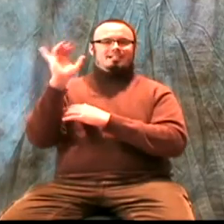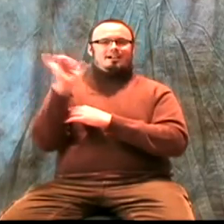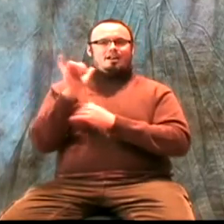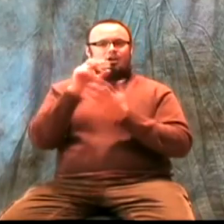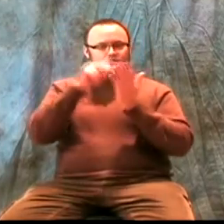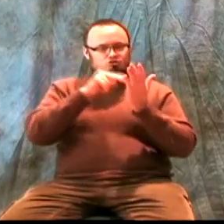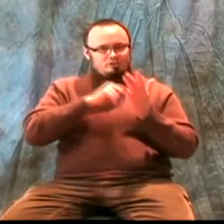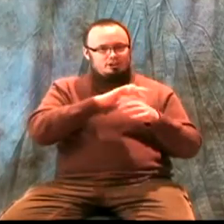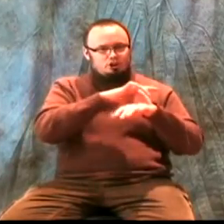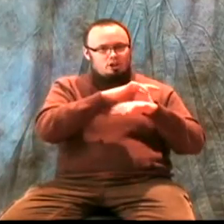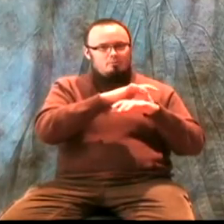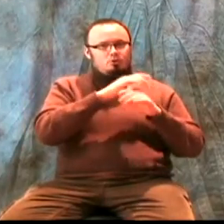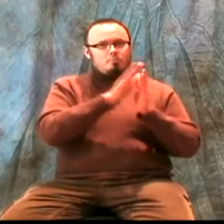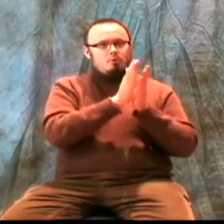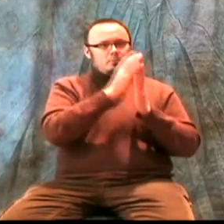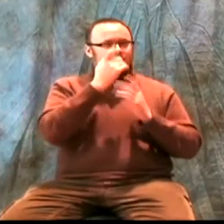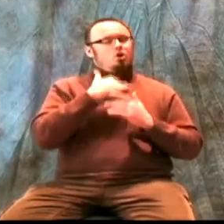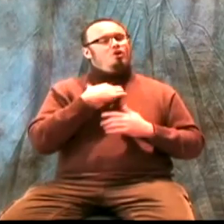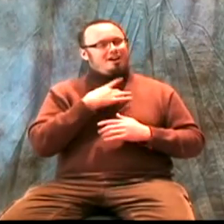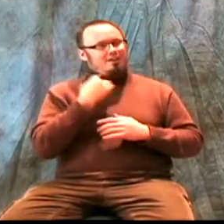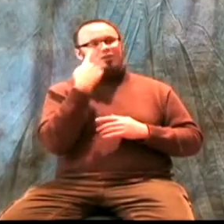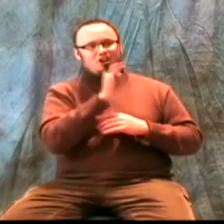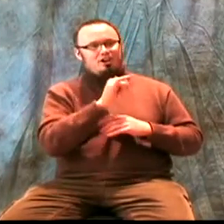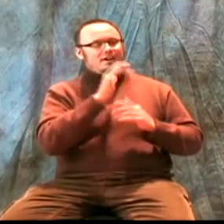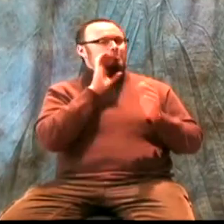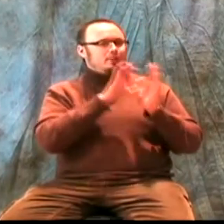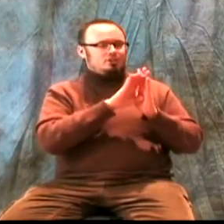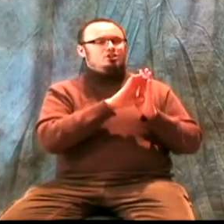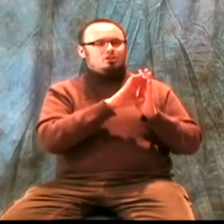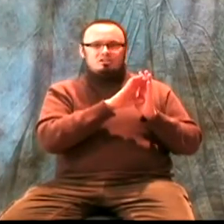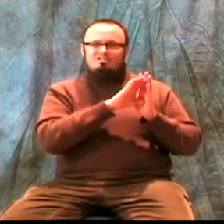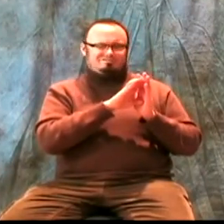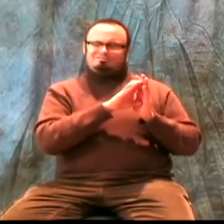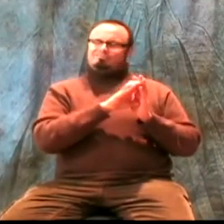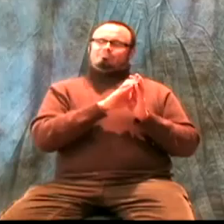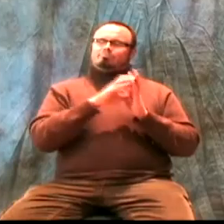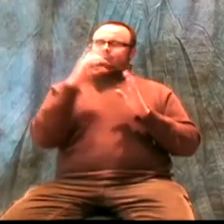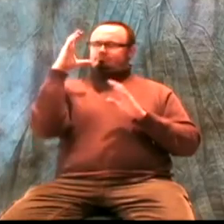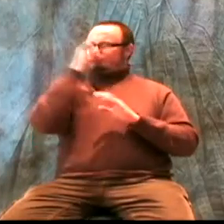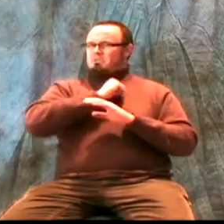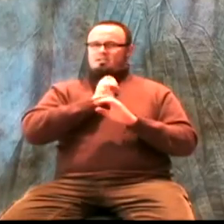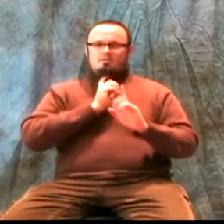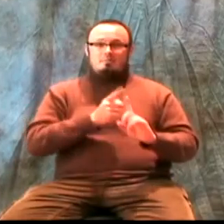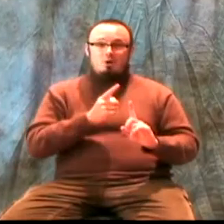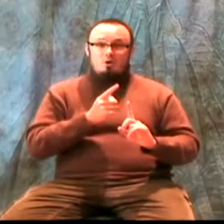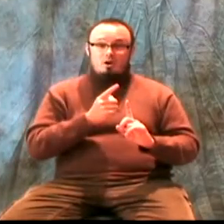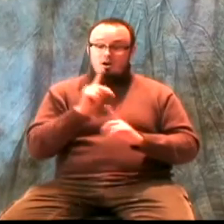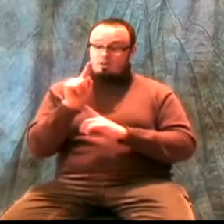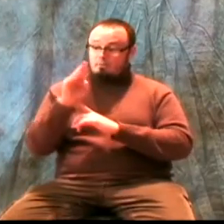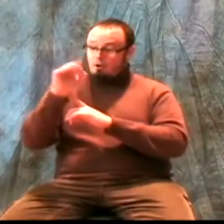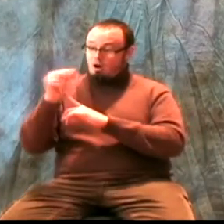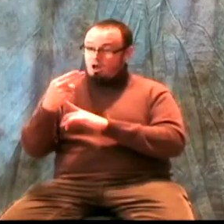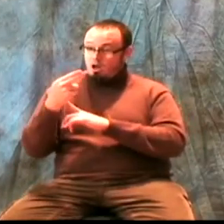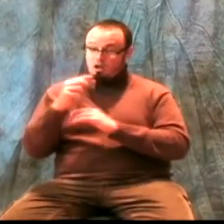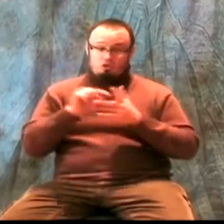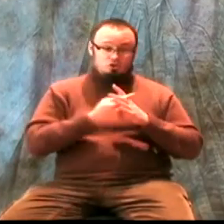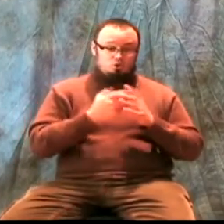like the looks of the diagrams. You're missing the point. If you separate Kabbalah from its source, then you no longer have